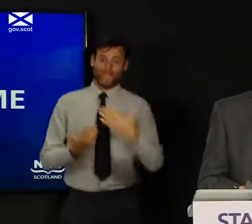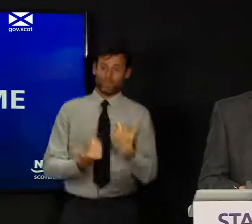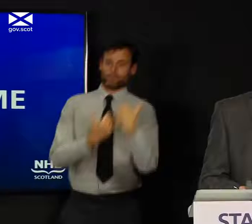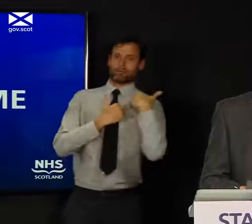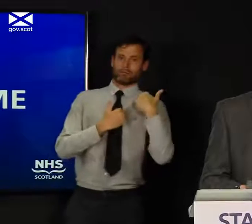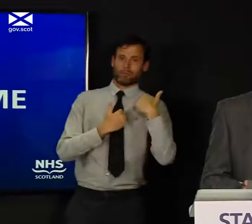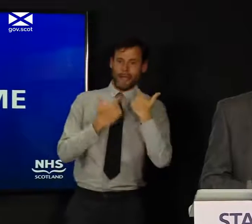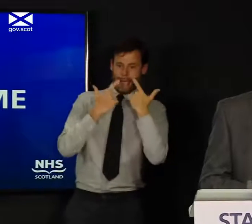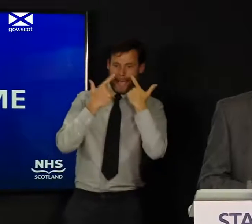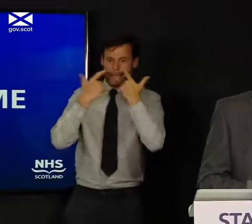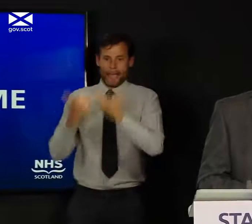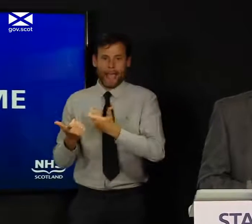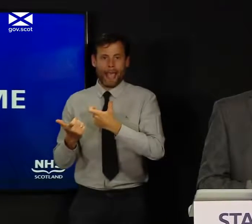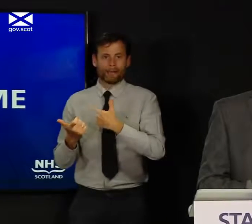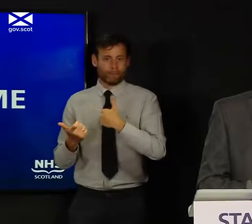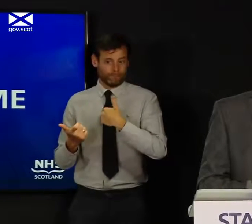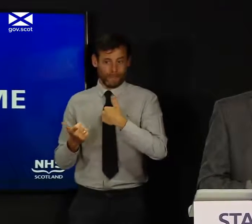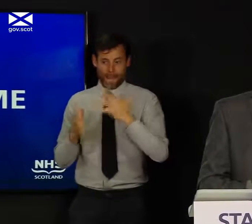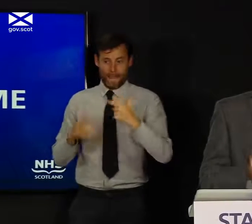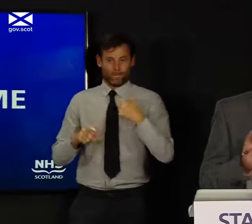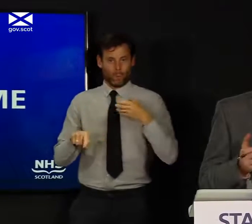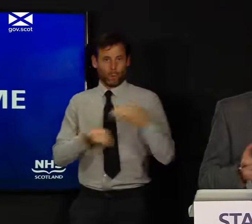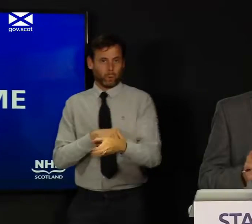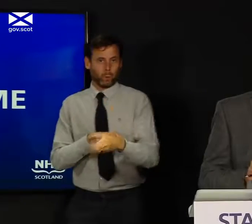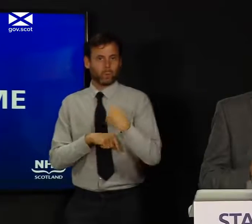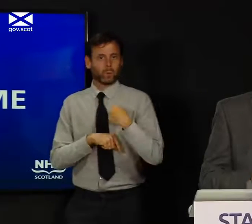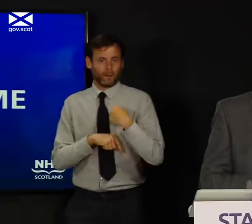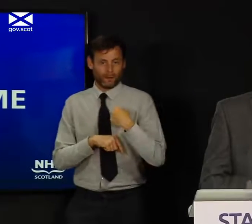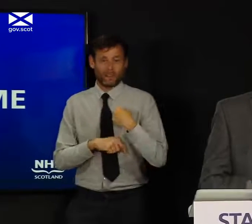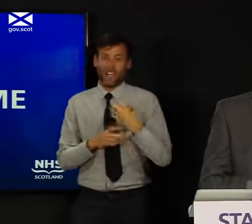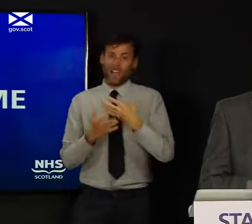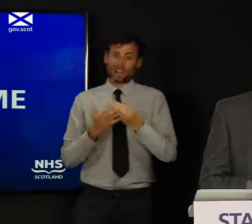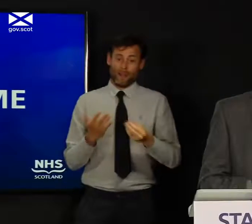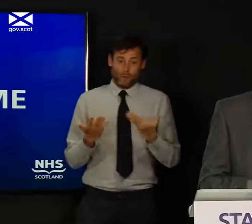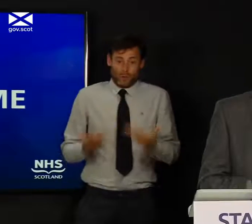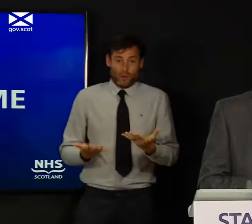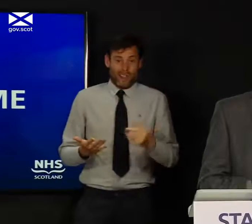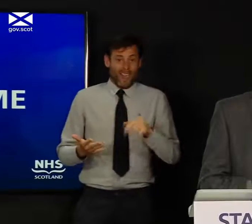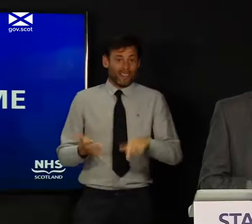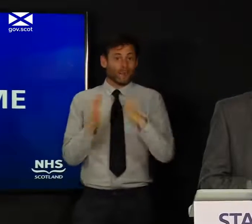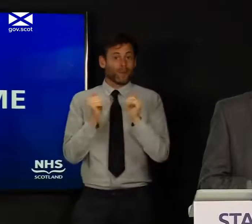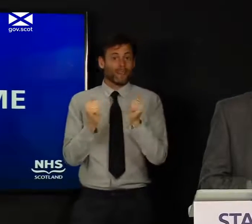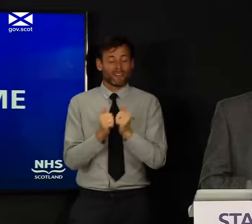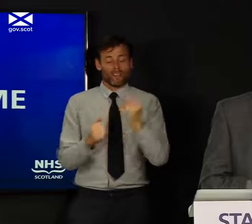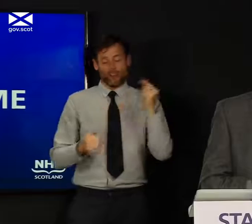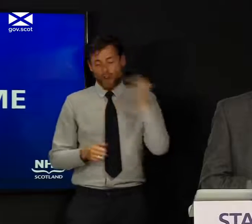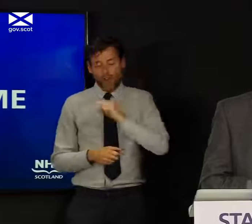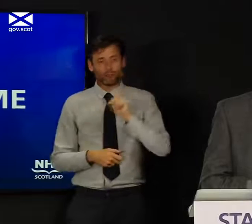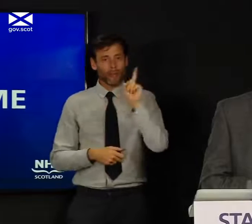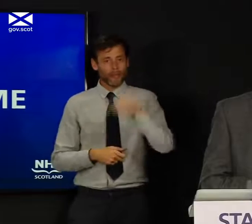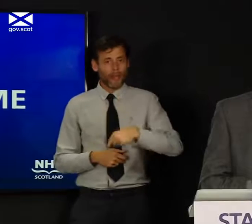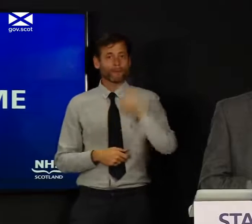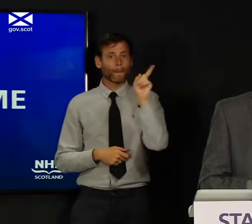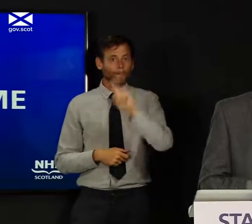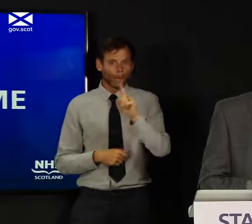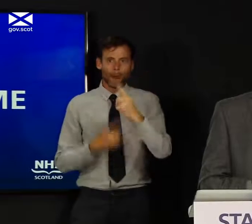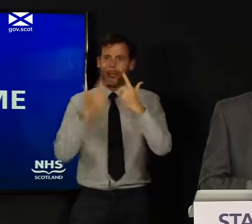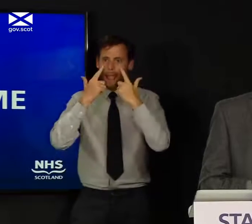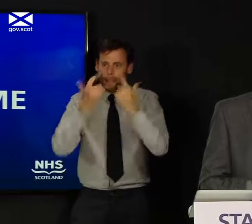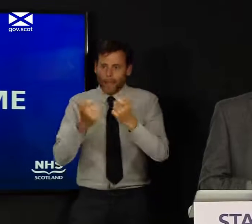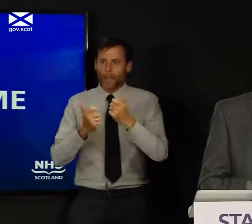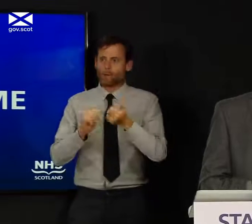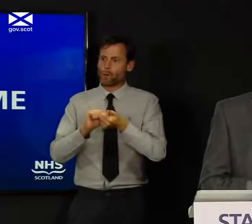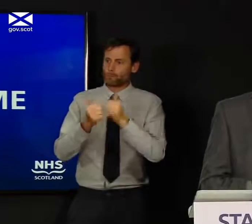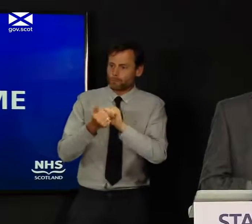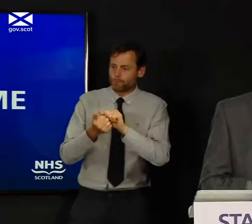dramatically increased across the country. We know that right now, even today, this weekend, hundreds of thousands of people are caring for relatives, for